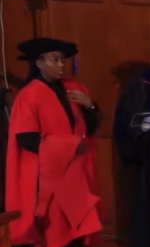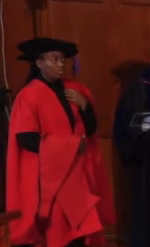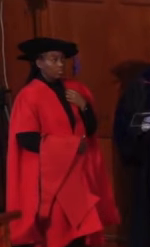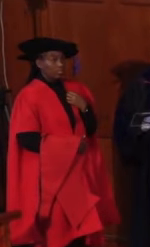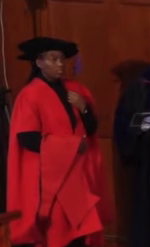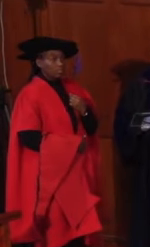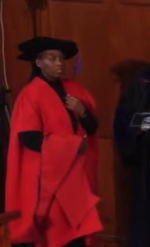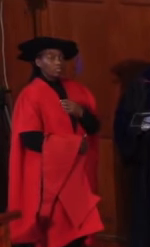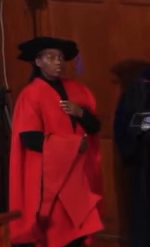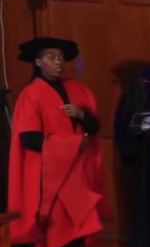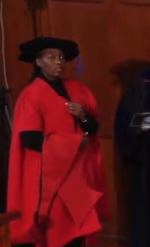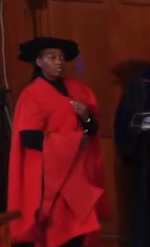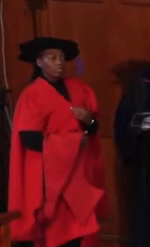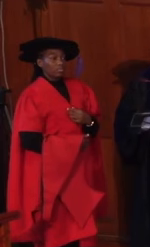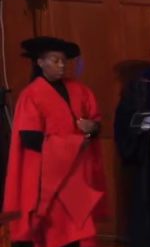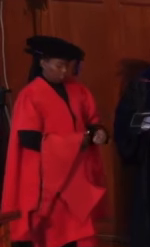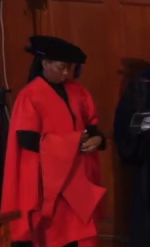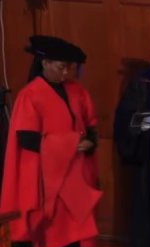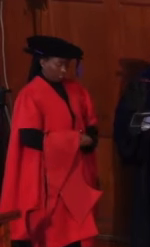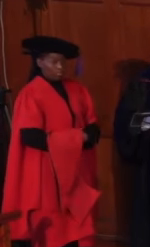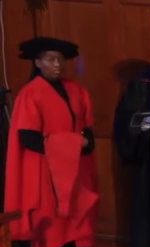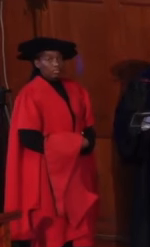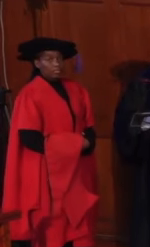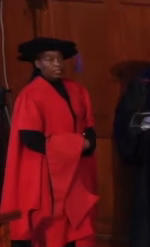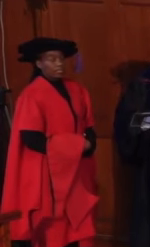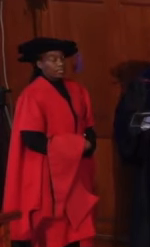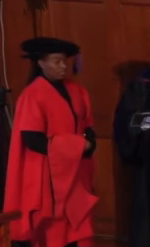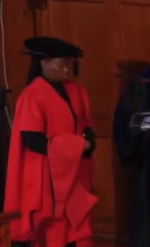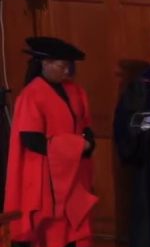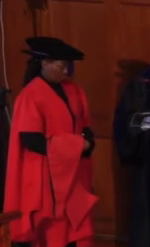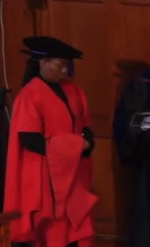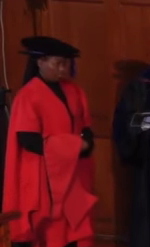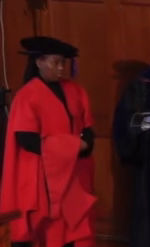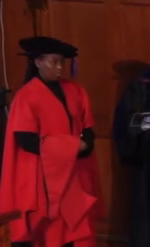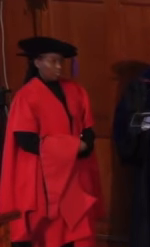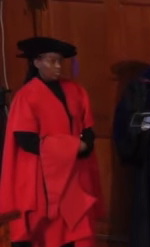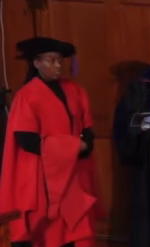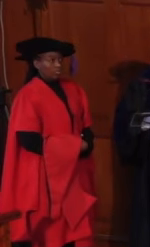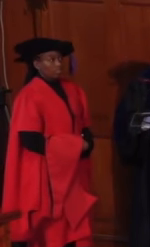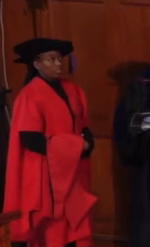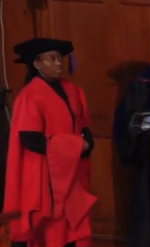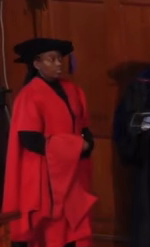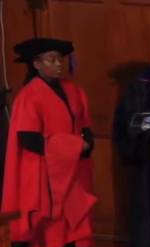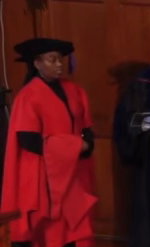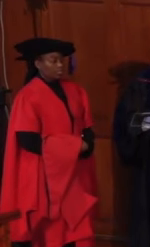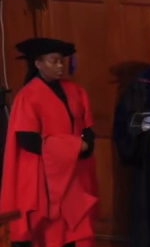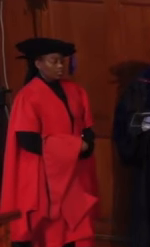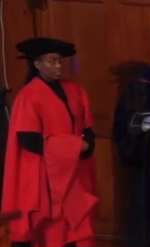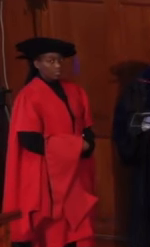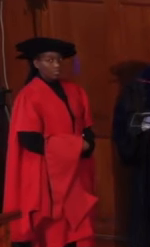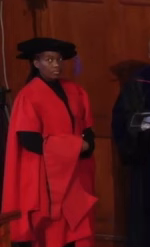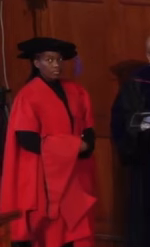Chancellor, I have the honor to present to you the candidates for the award of the degree of Doctor of Philosophy.